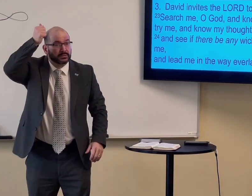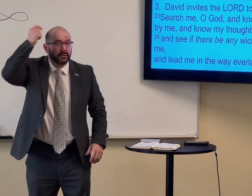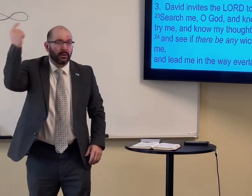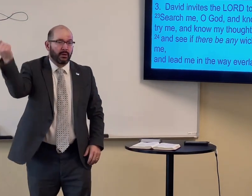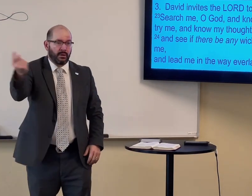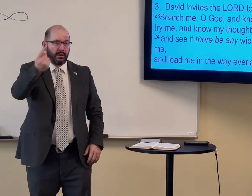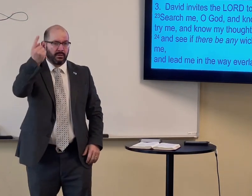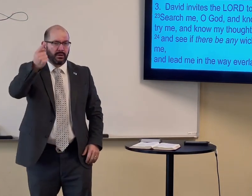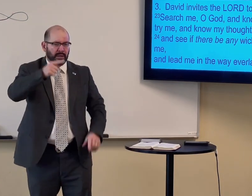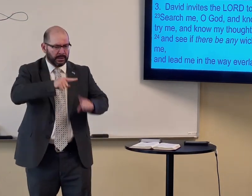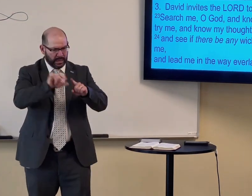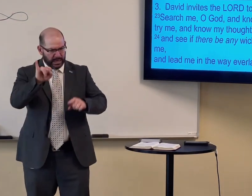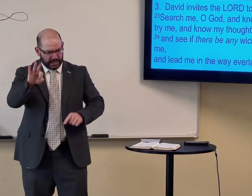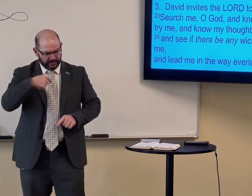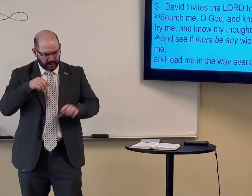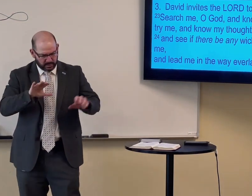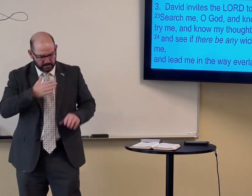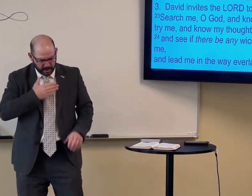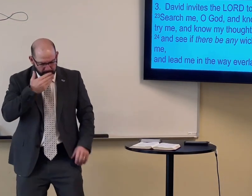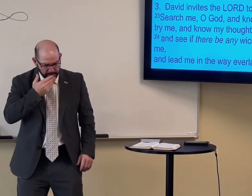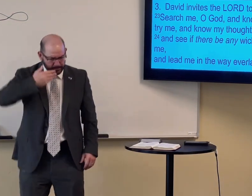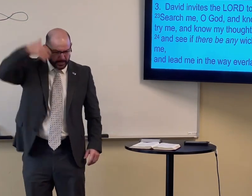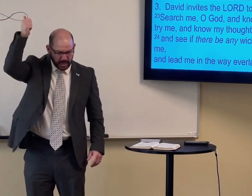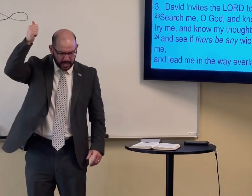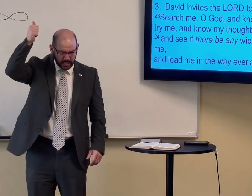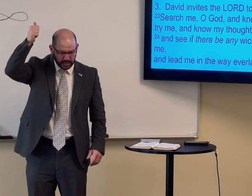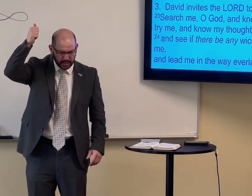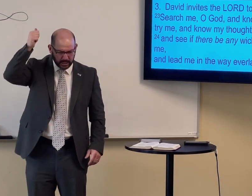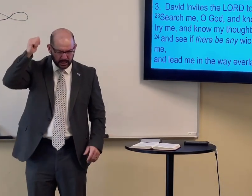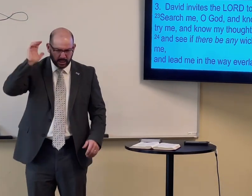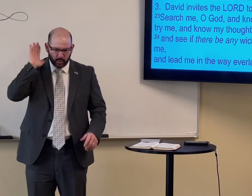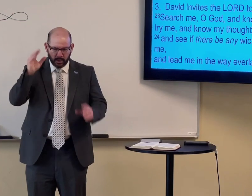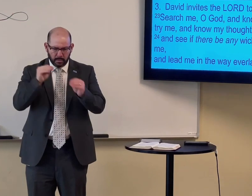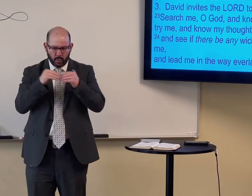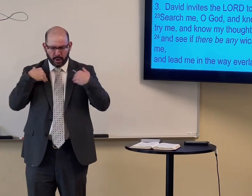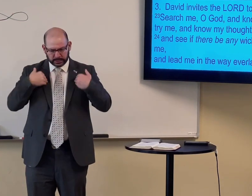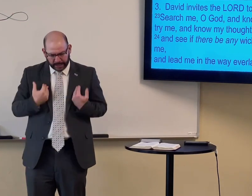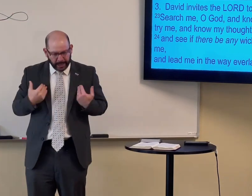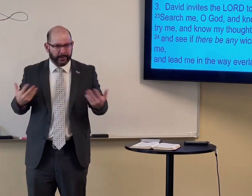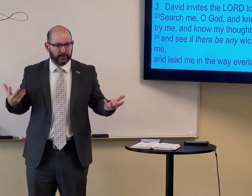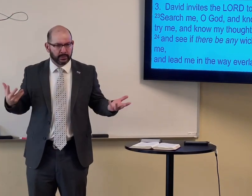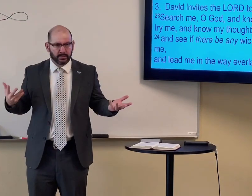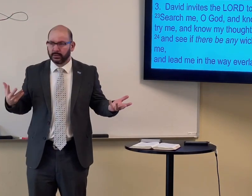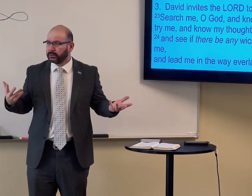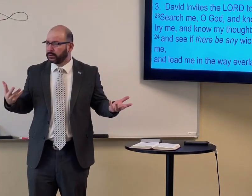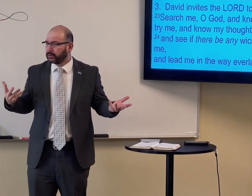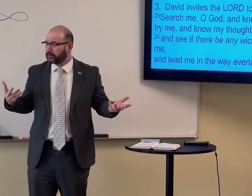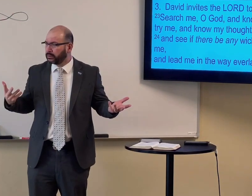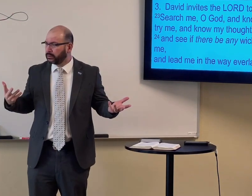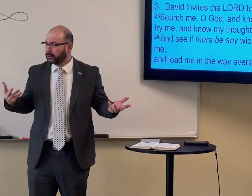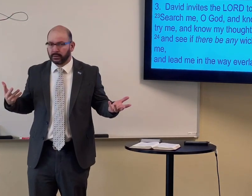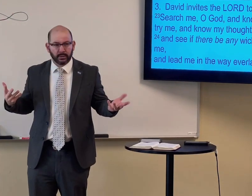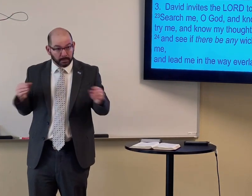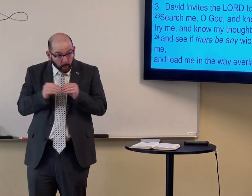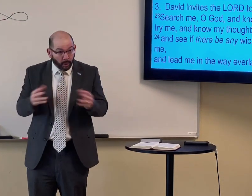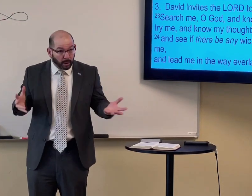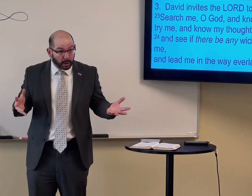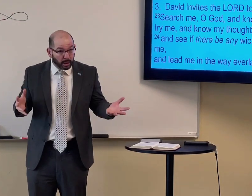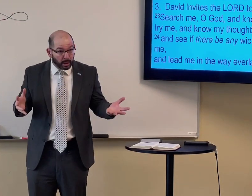To do our best, always. But if we're going to do our best, we're going to be tired. We're going to be tired. It's